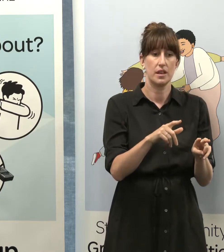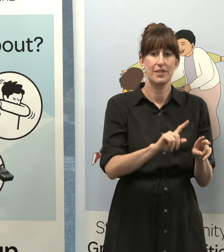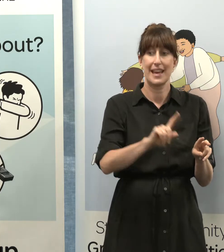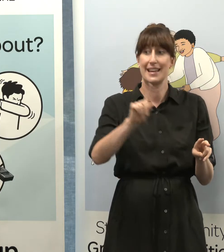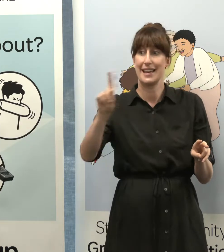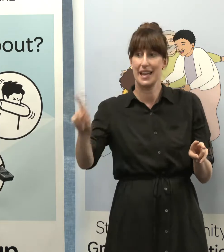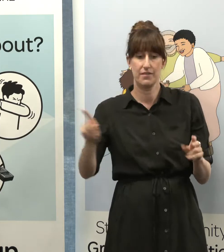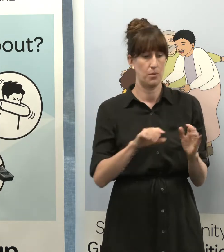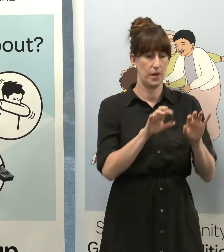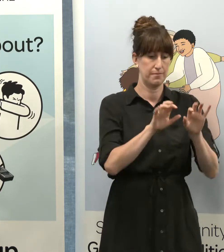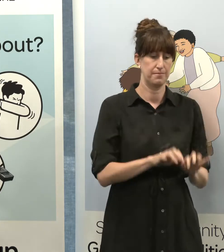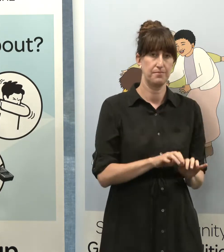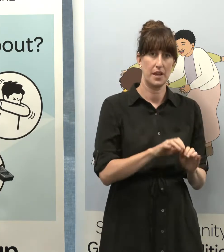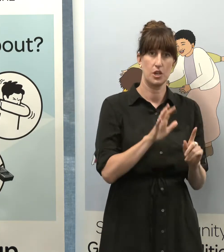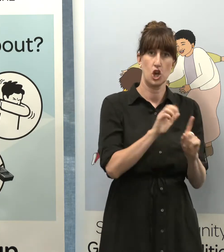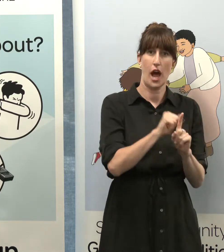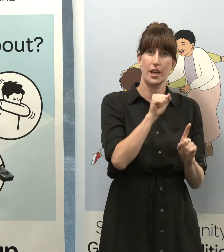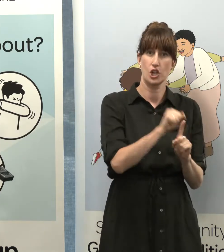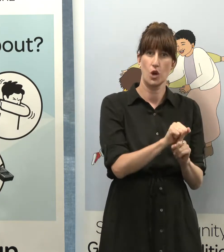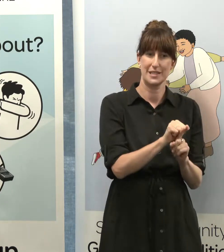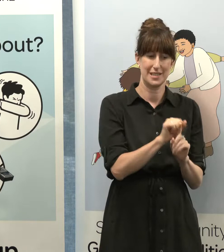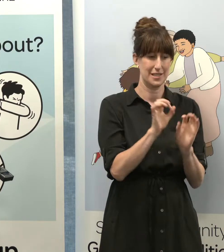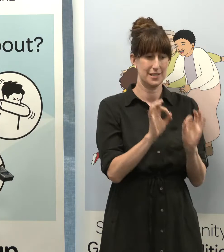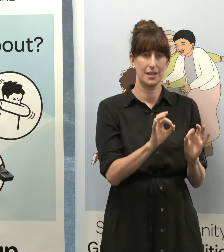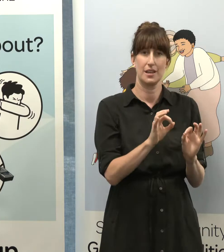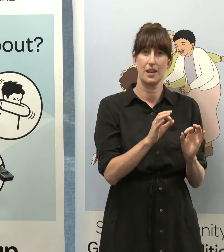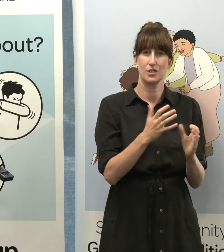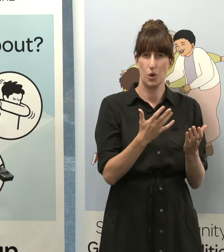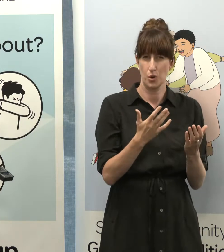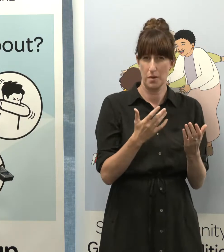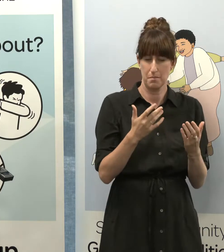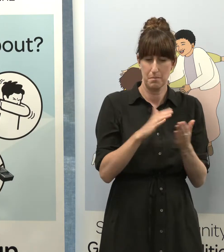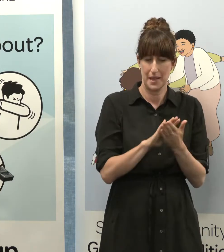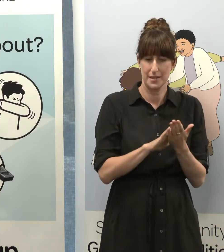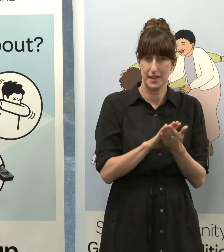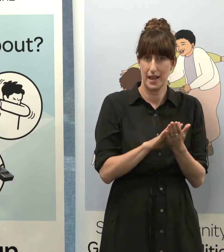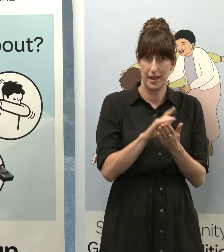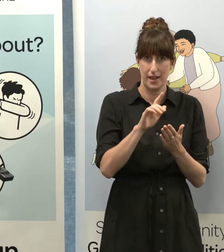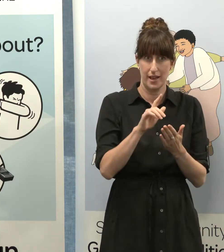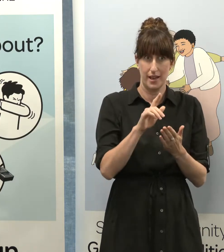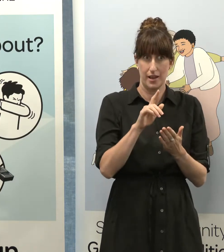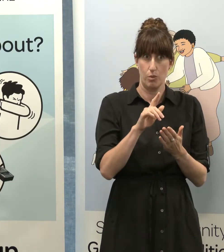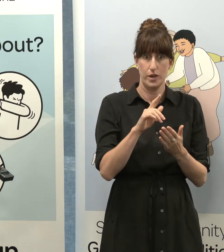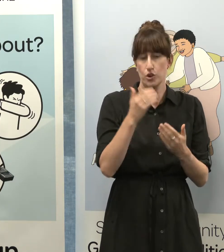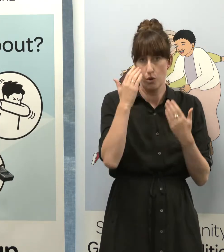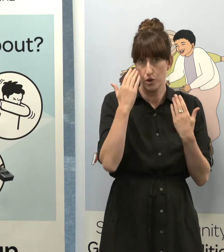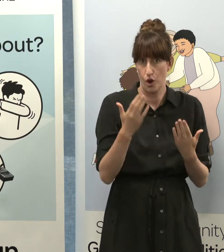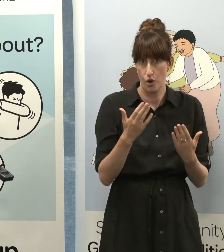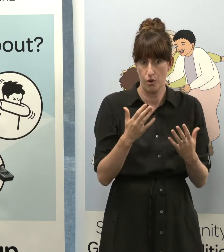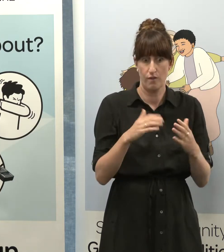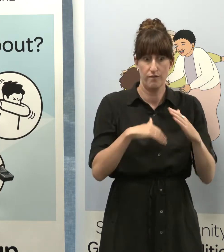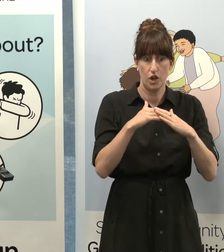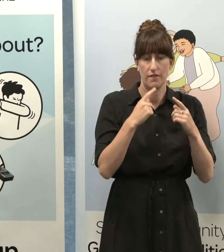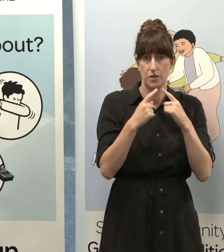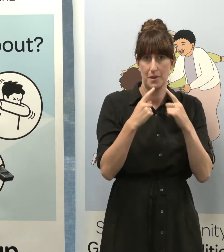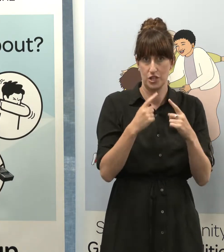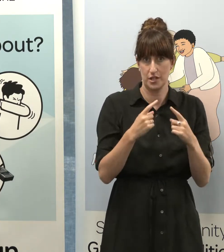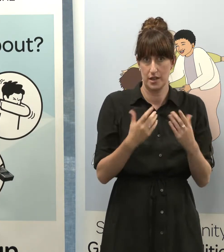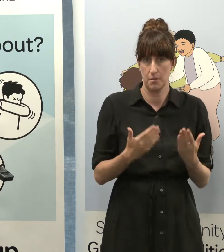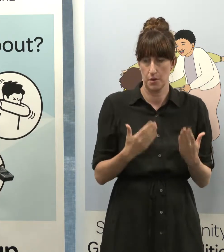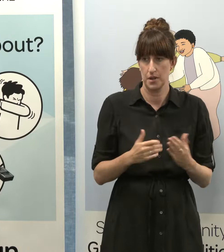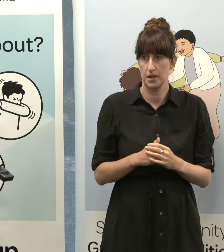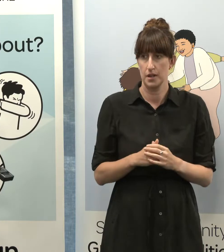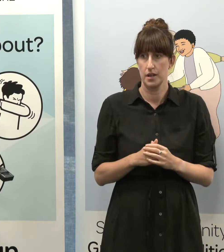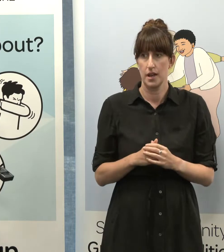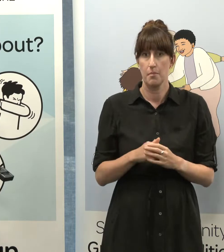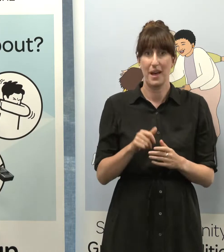what we'll try and create, is that picture of what the proportions are likely to be. But as I say, the more COVID there is out in the community, the more likely it is